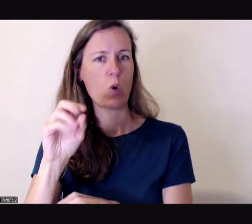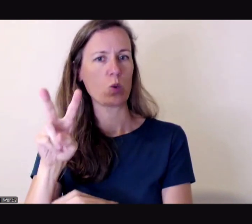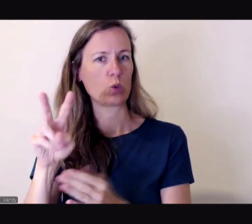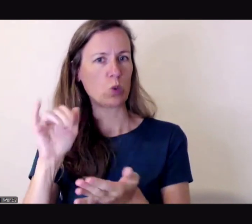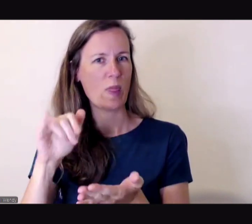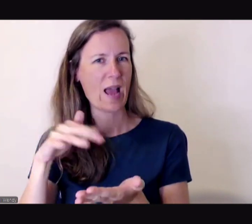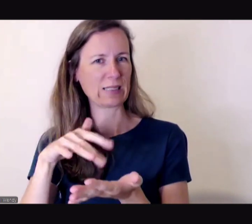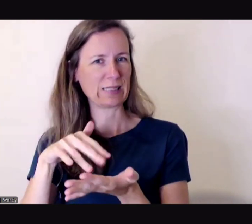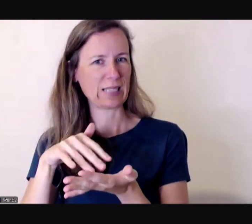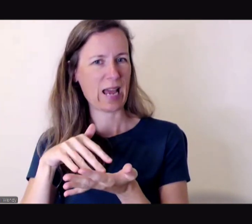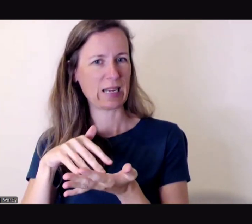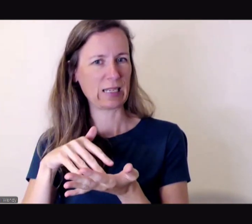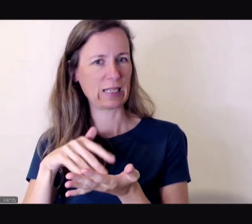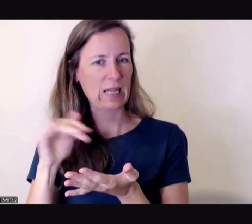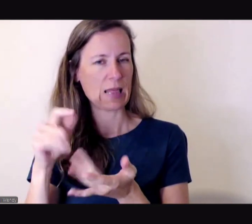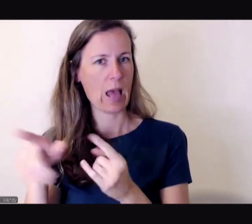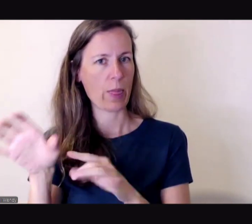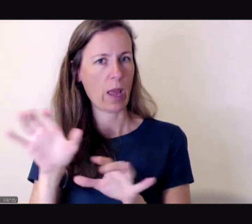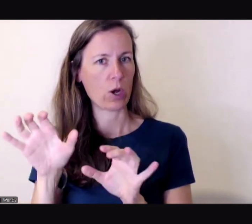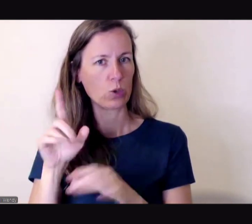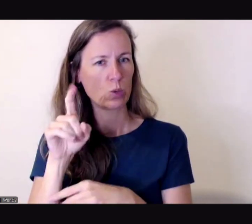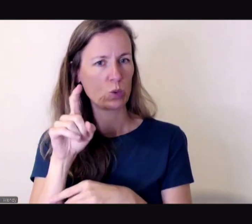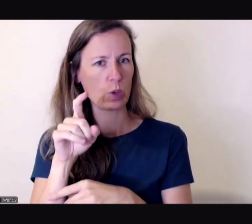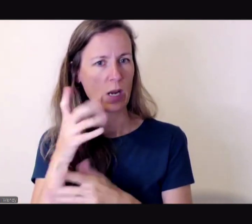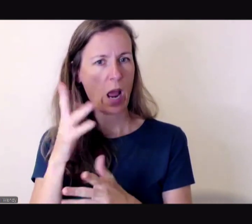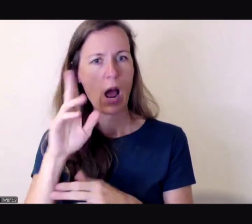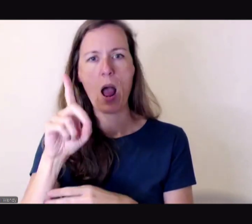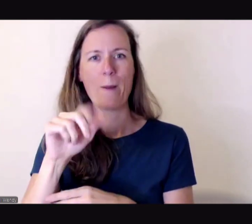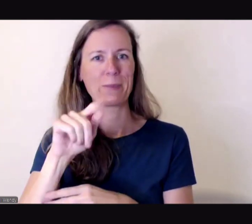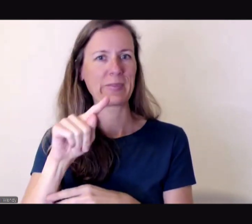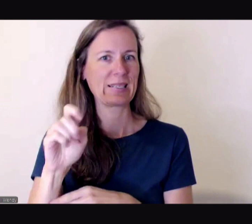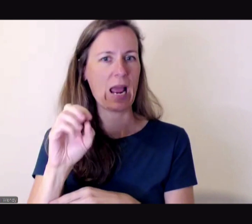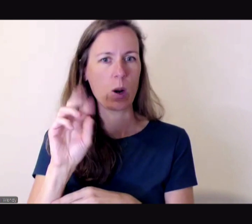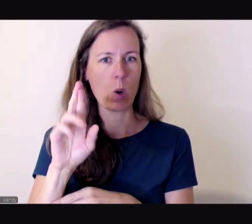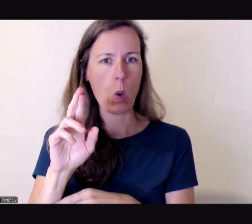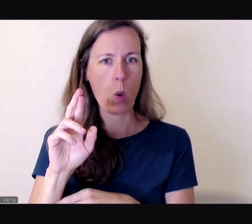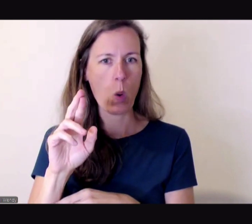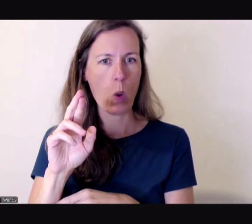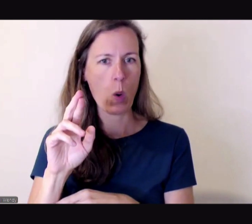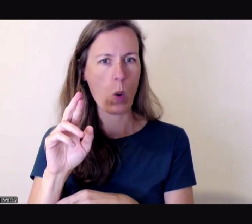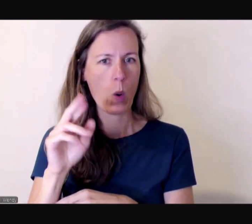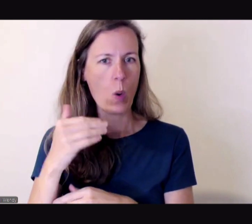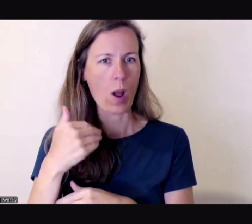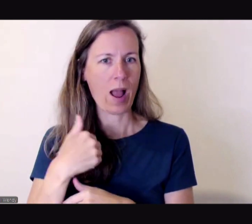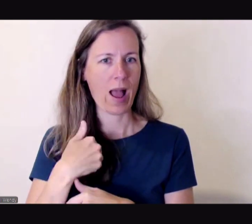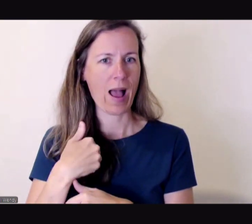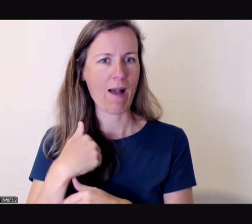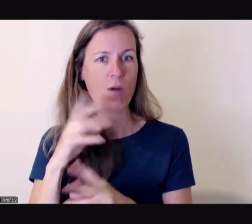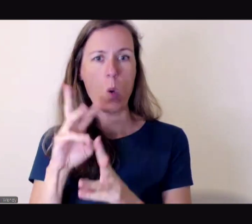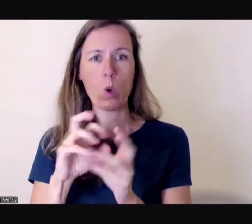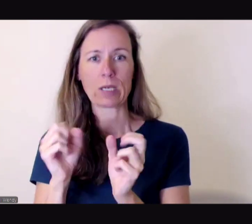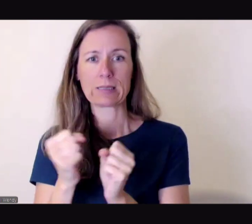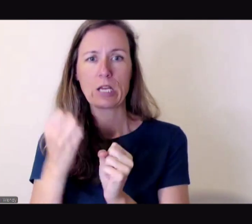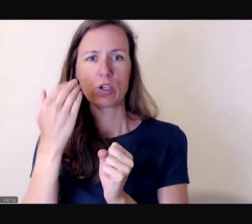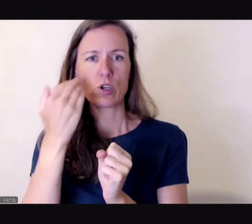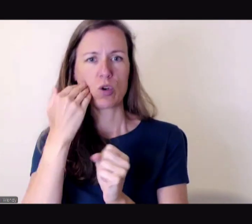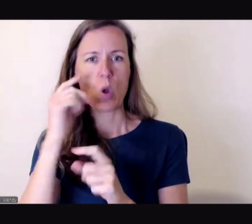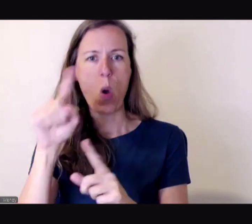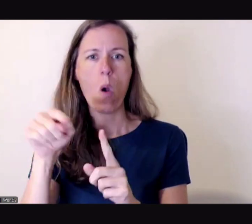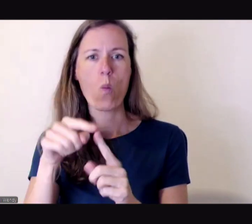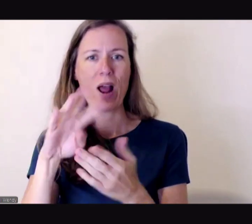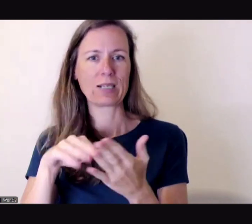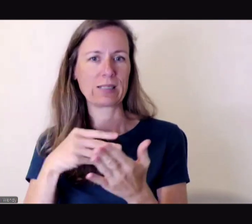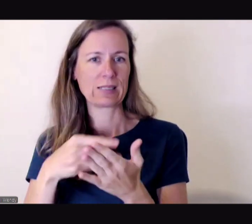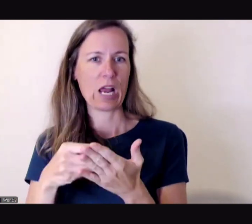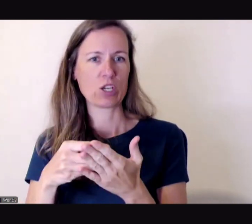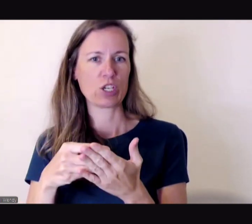just for some sort of update, or at least if we have at the work session to know when it's scheduled, so even if they're not coming in May, Okay. which is fine, just